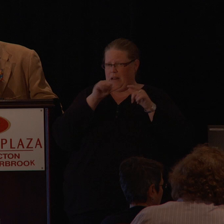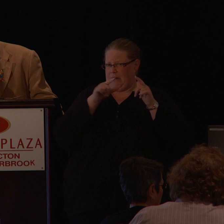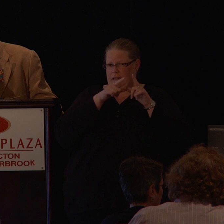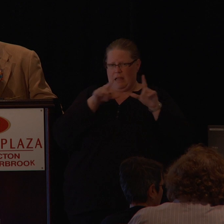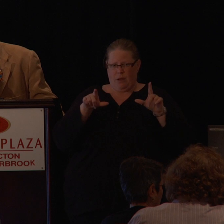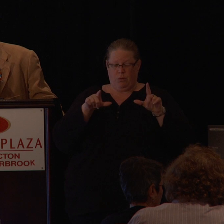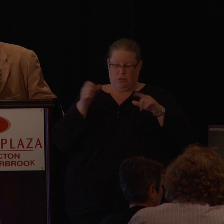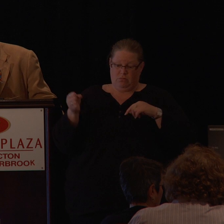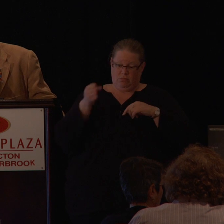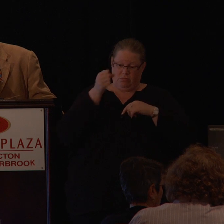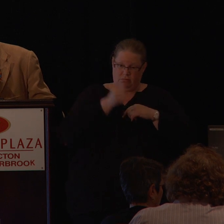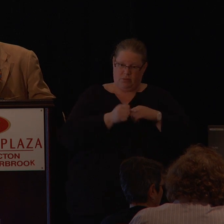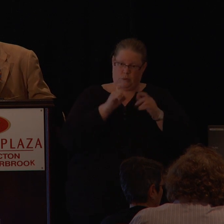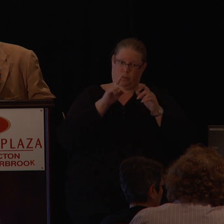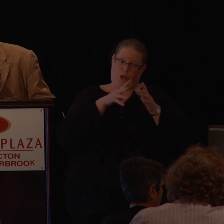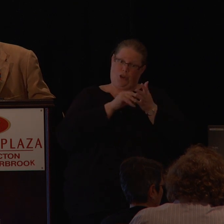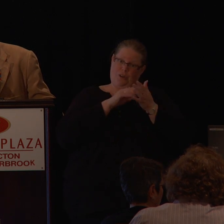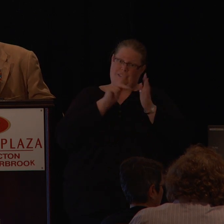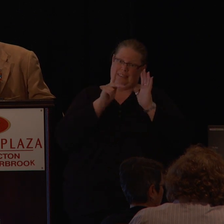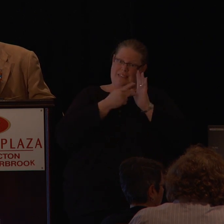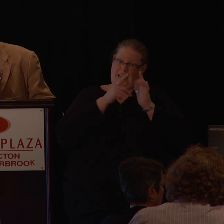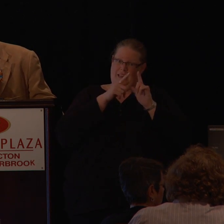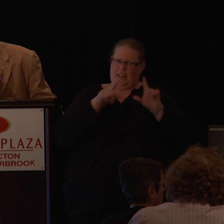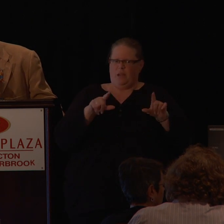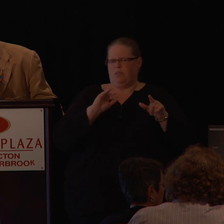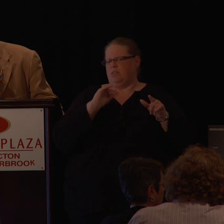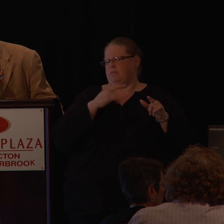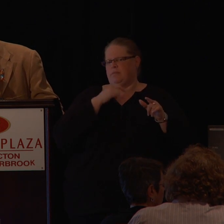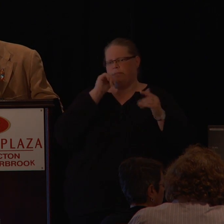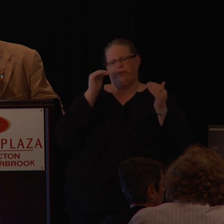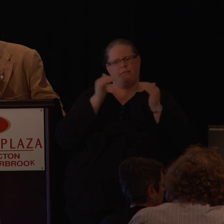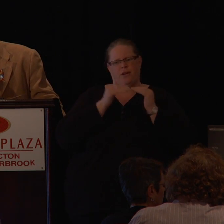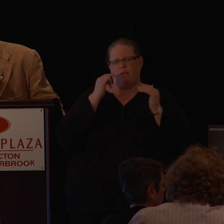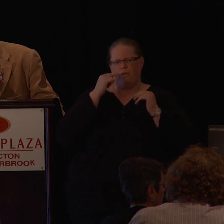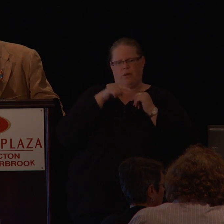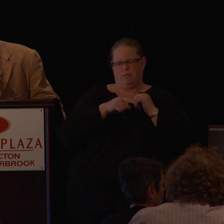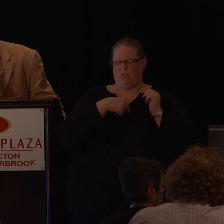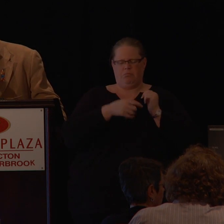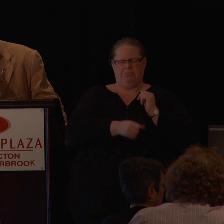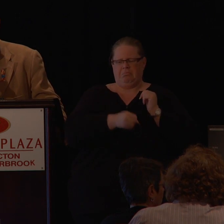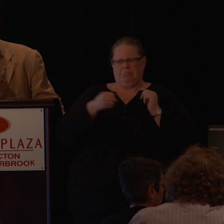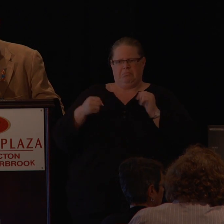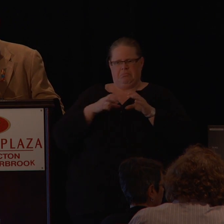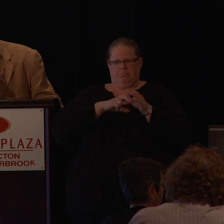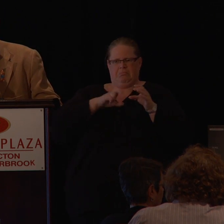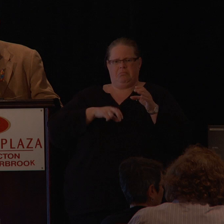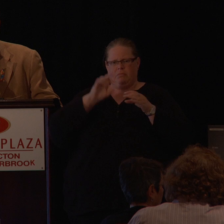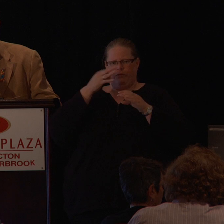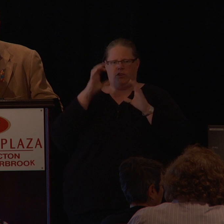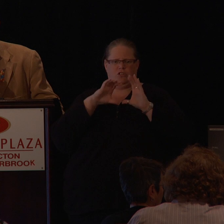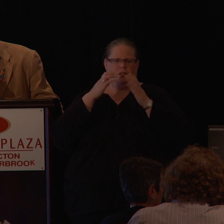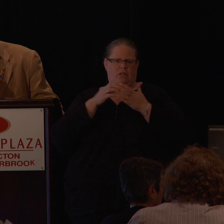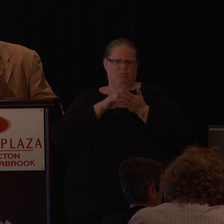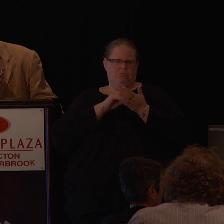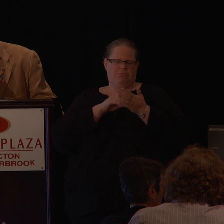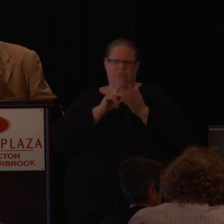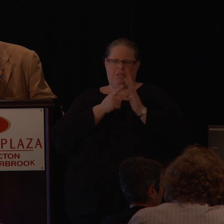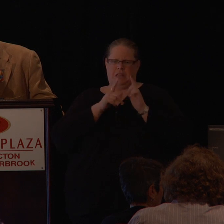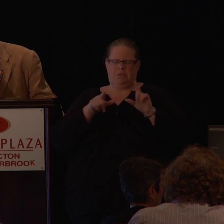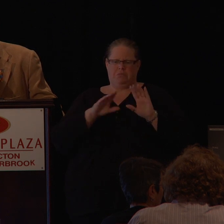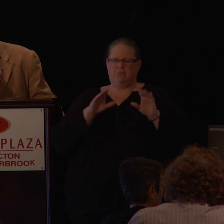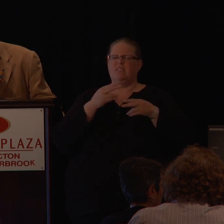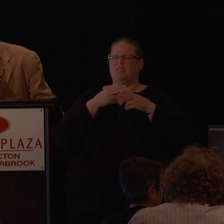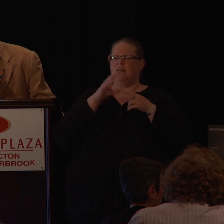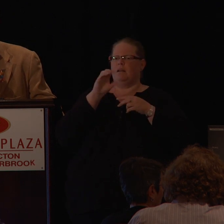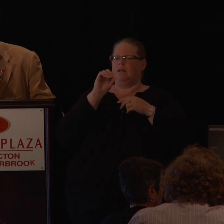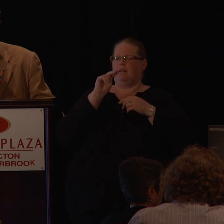to put them into a second language learning environment. So In any event, we removed Connor before